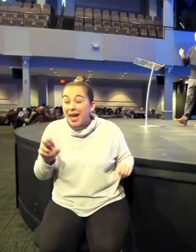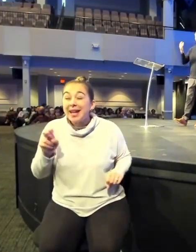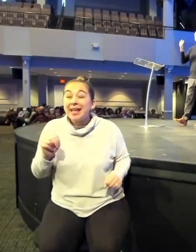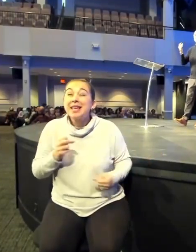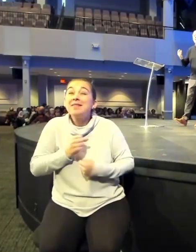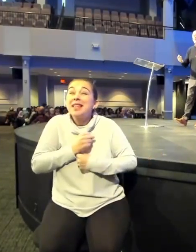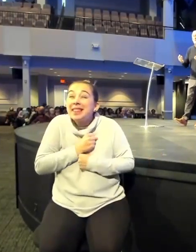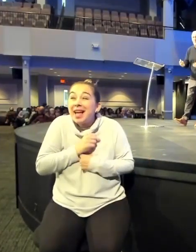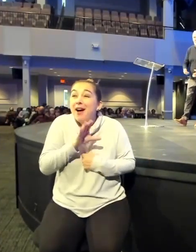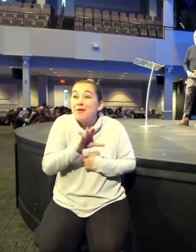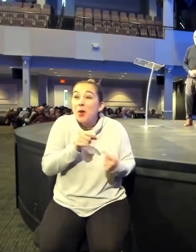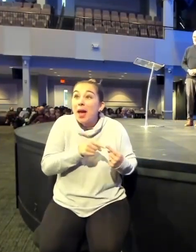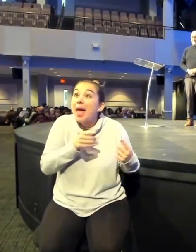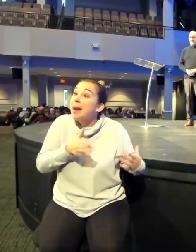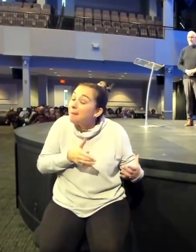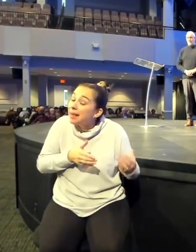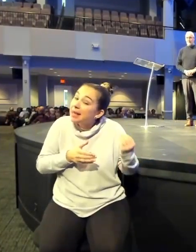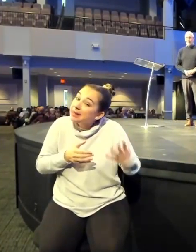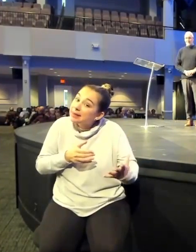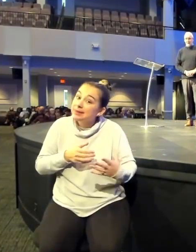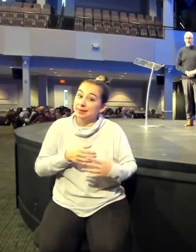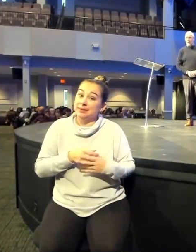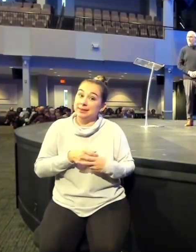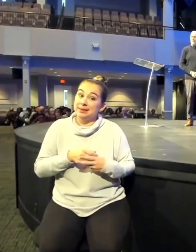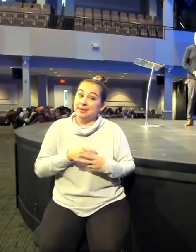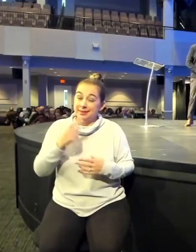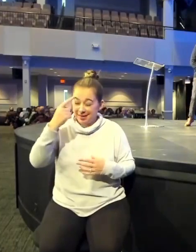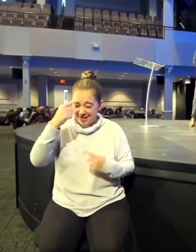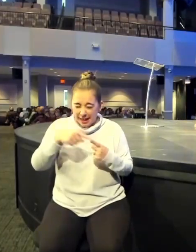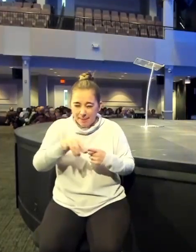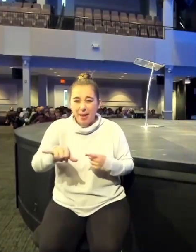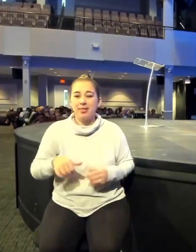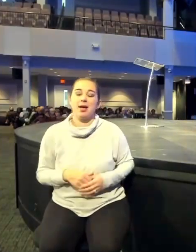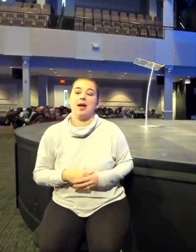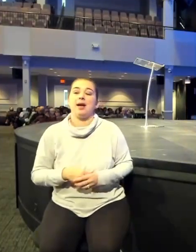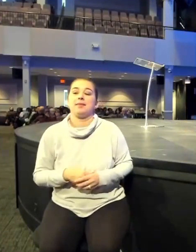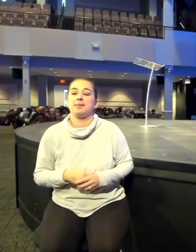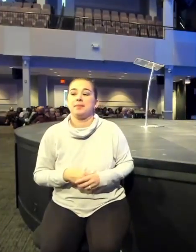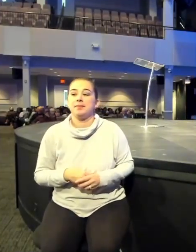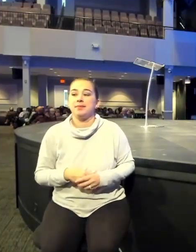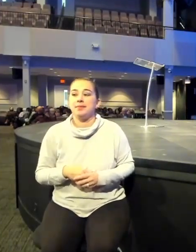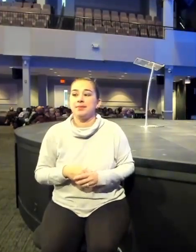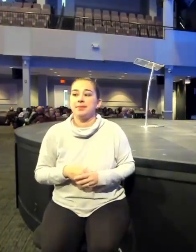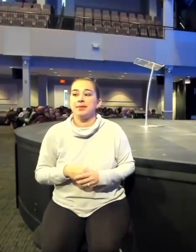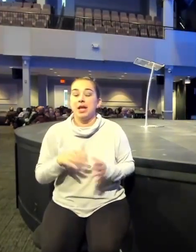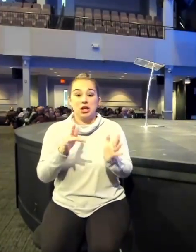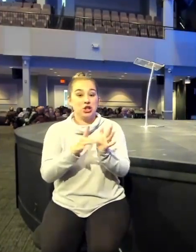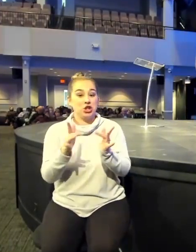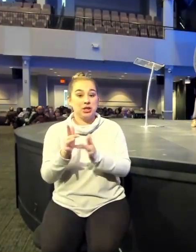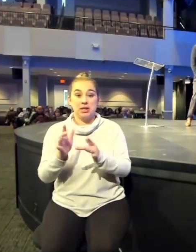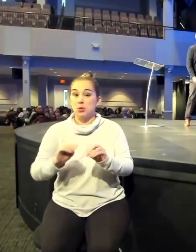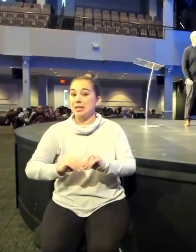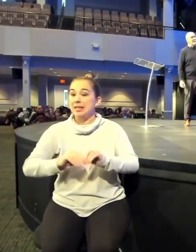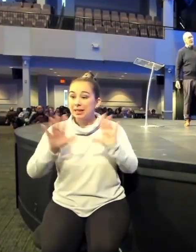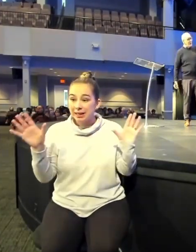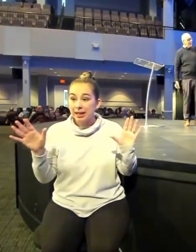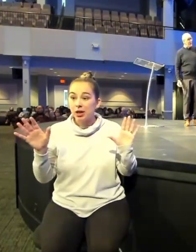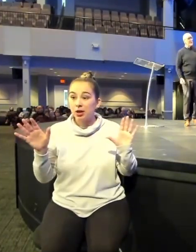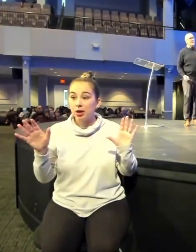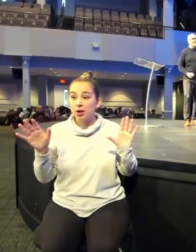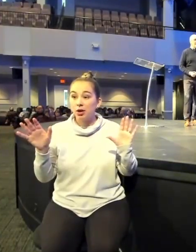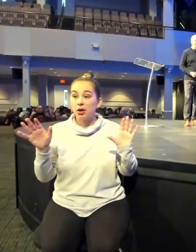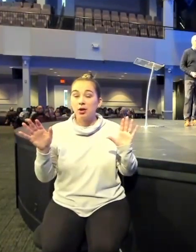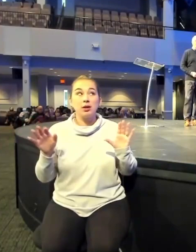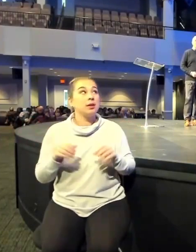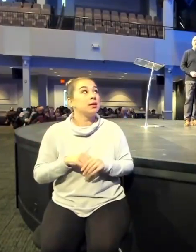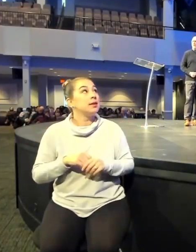love your enemies. Think about that just for a moment. Jesus made this clear. You've heard that